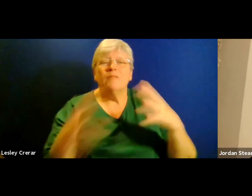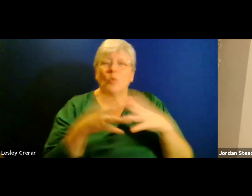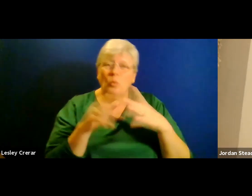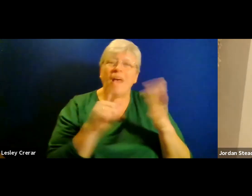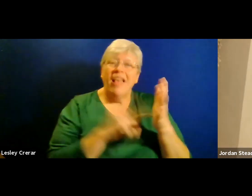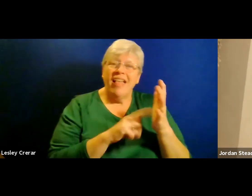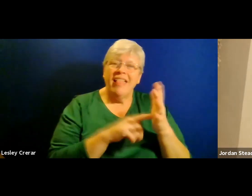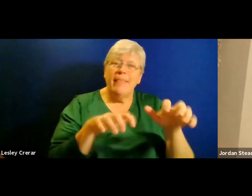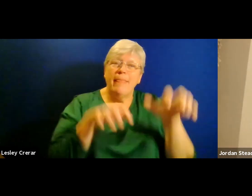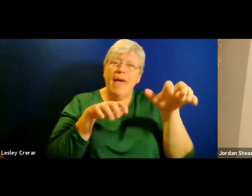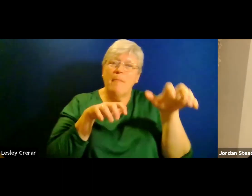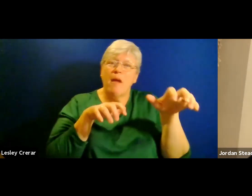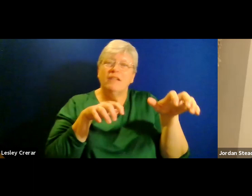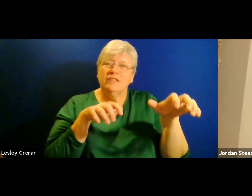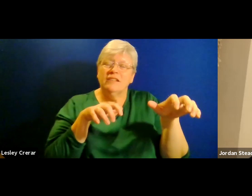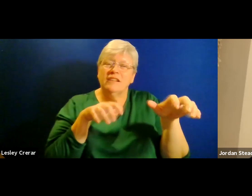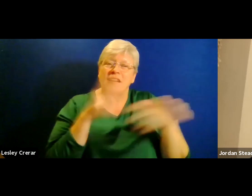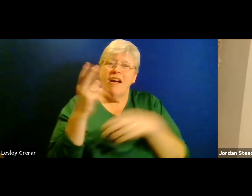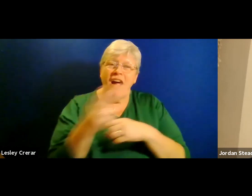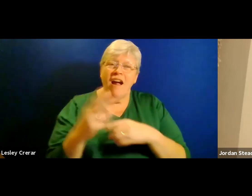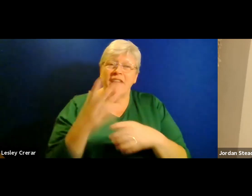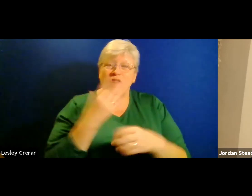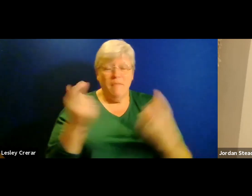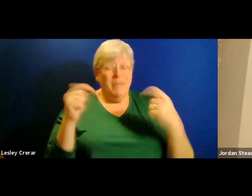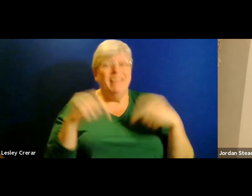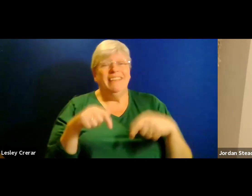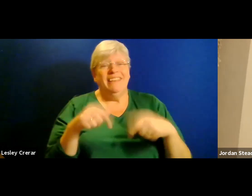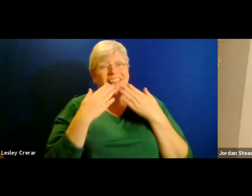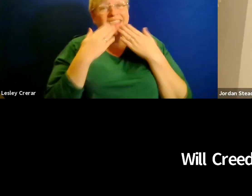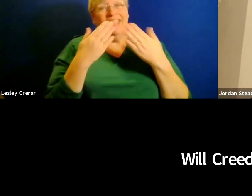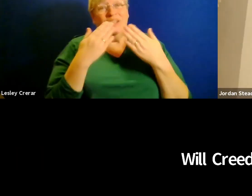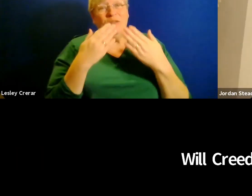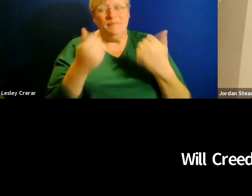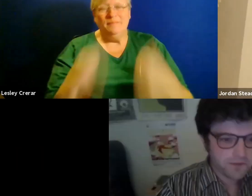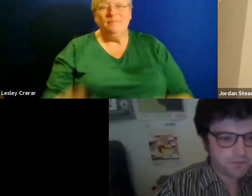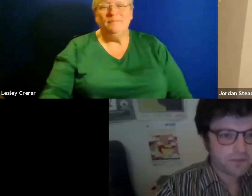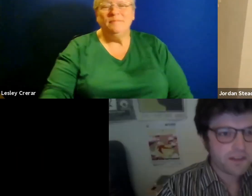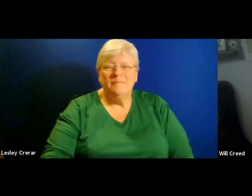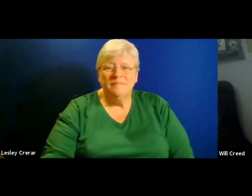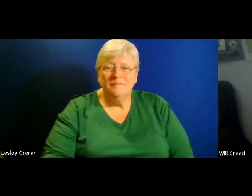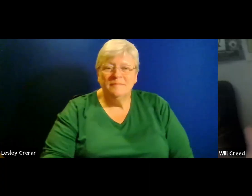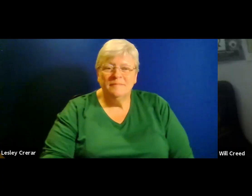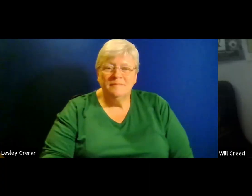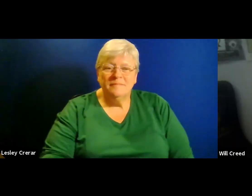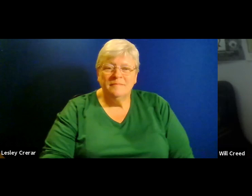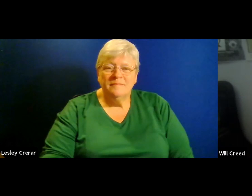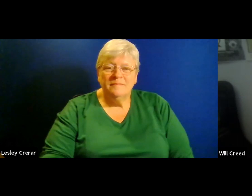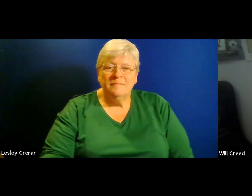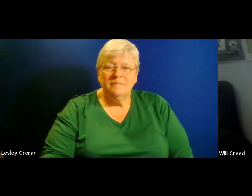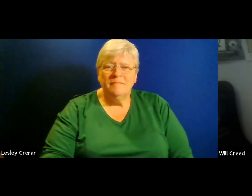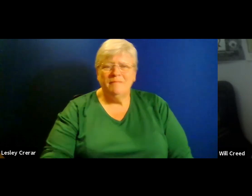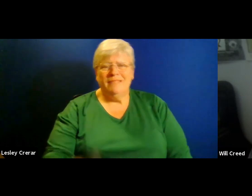Arts for having me on, and of course WayWORD. So yeah, thanks guys. And thank you,